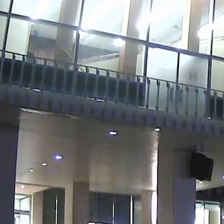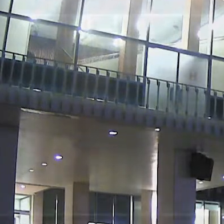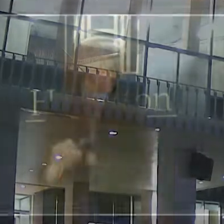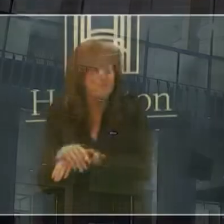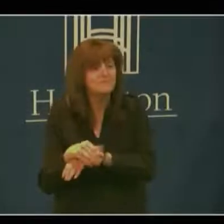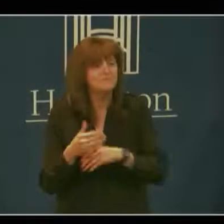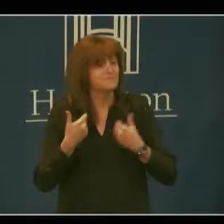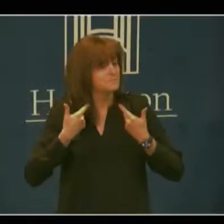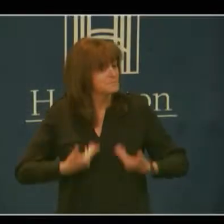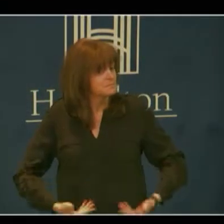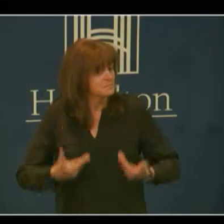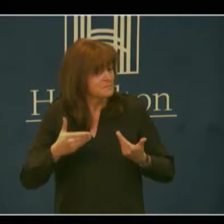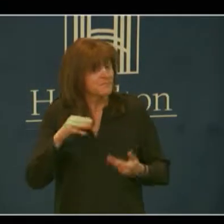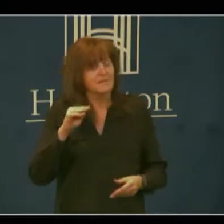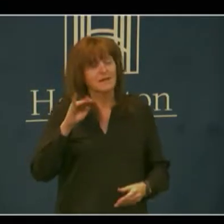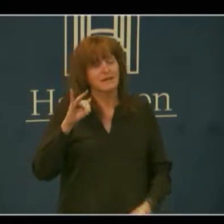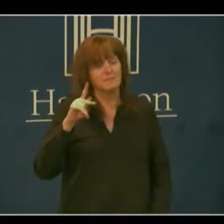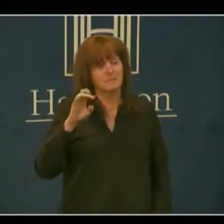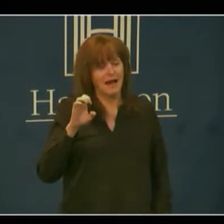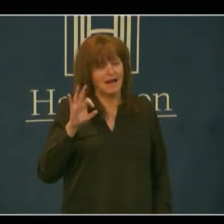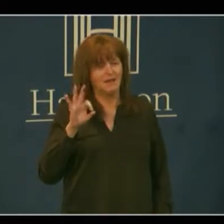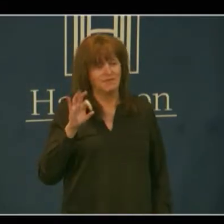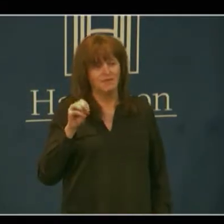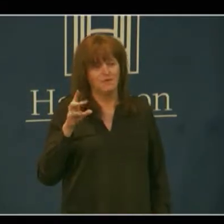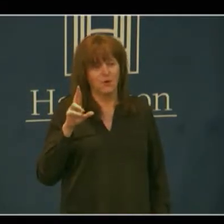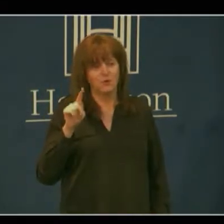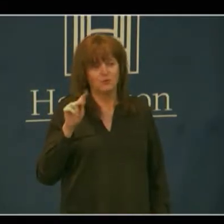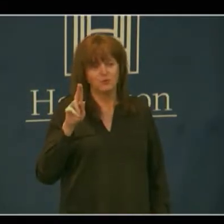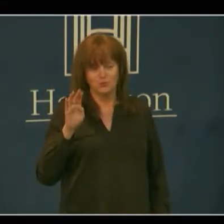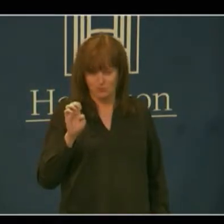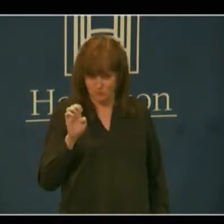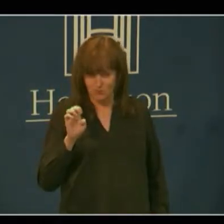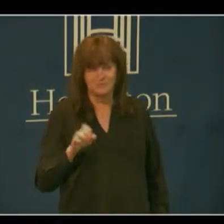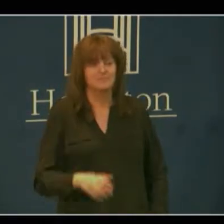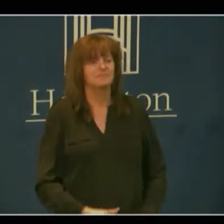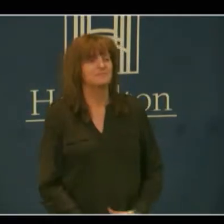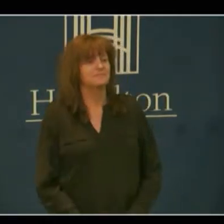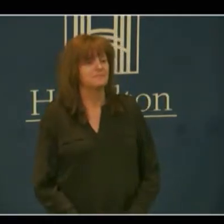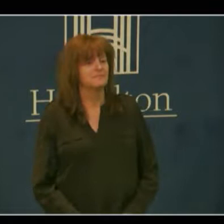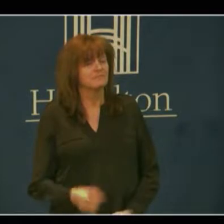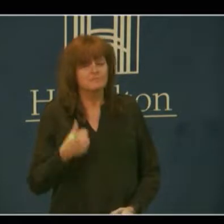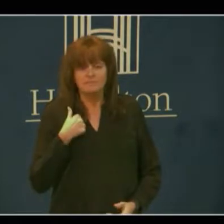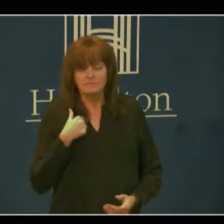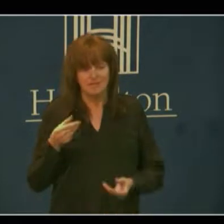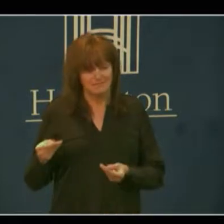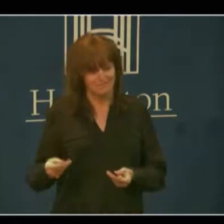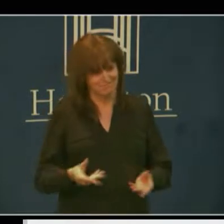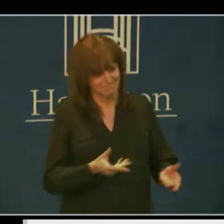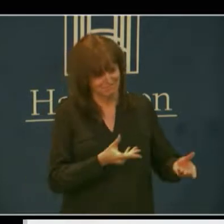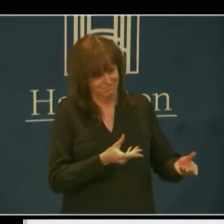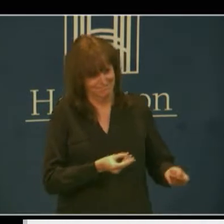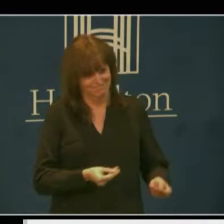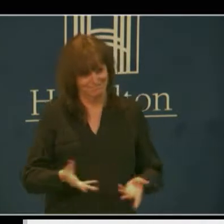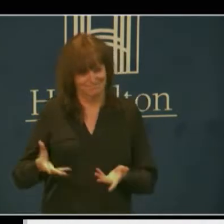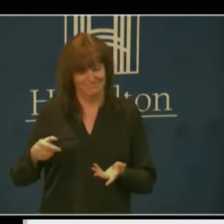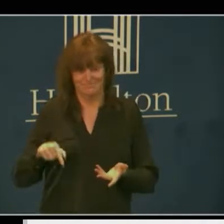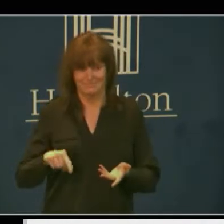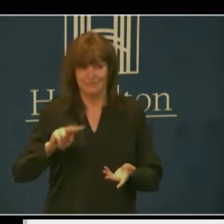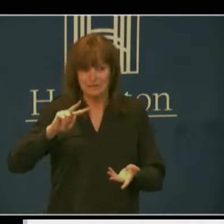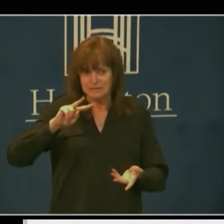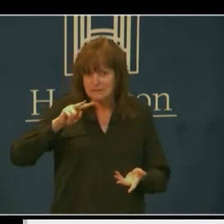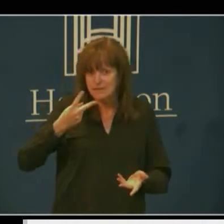I will be your host for this, our second town hall meeting concerning the COVID-19 outbreak here in the city of